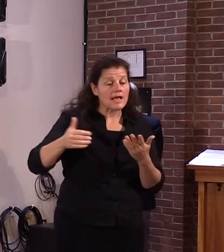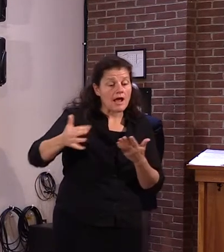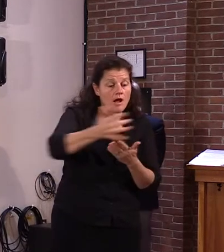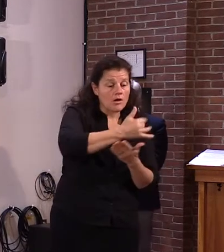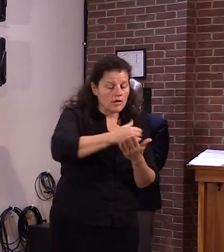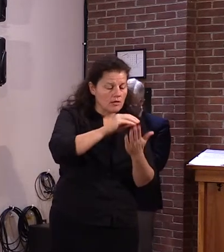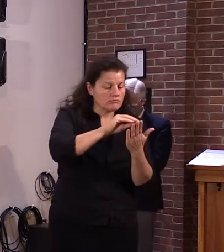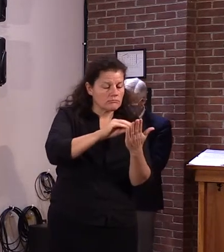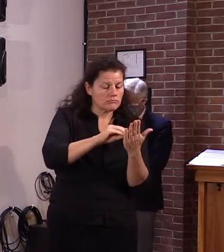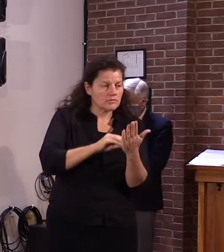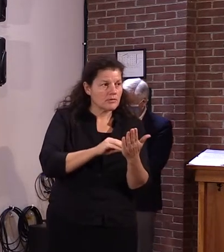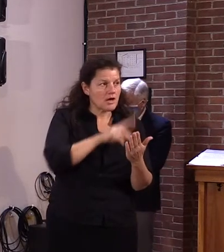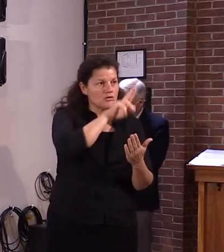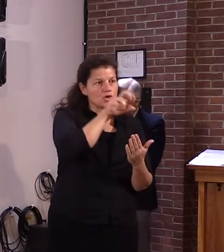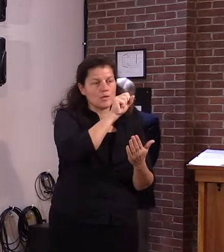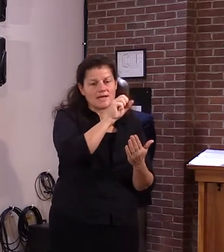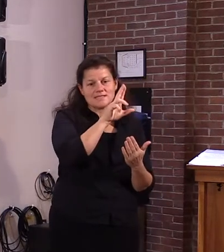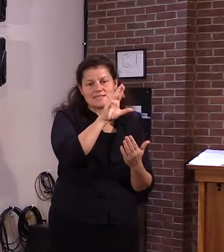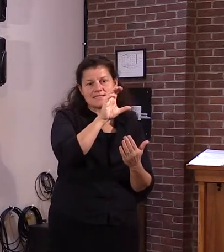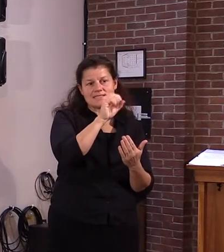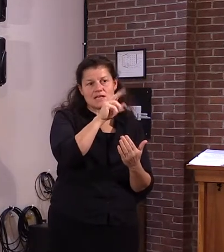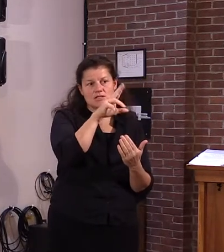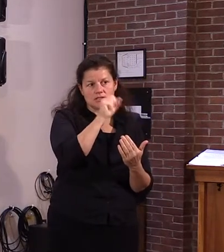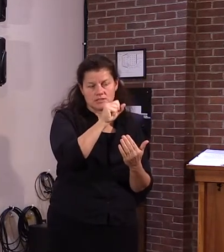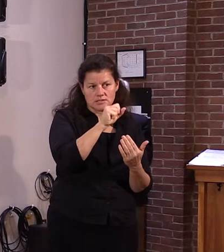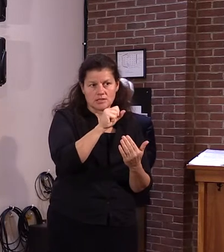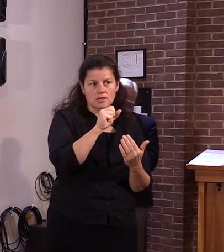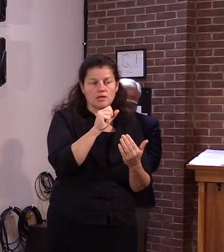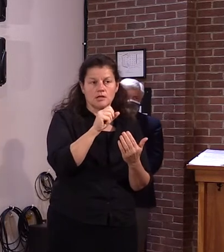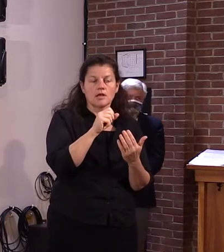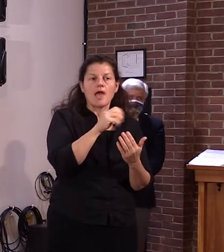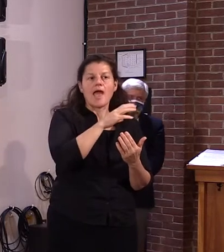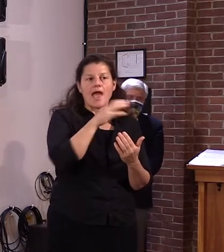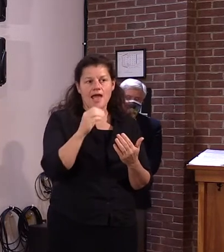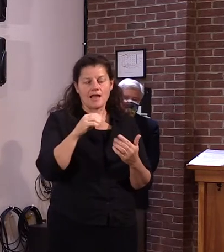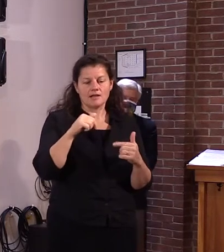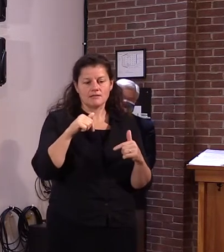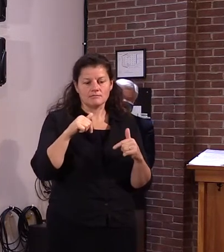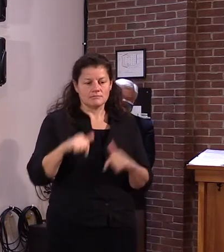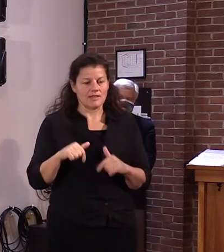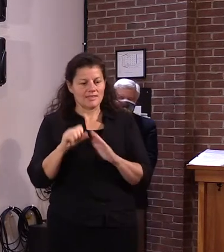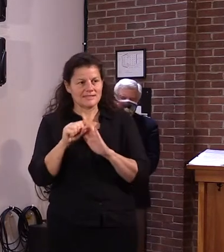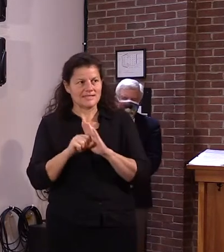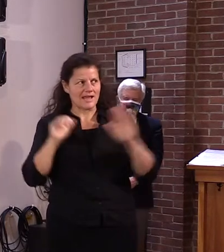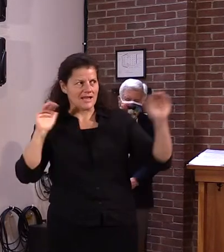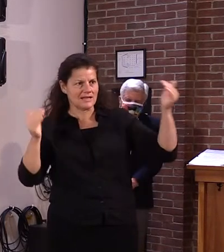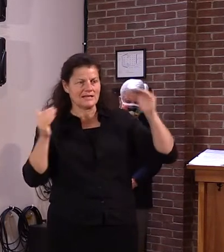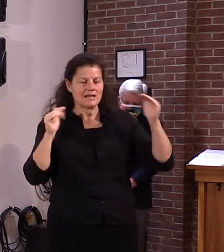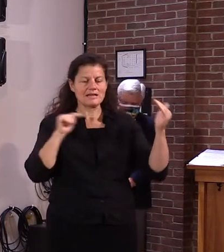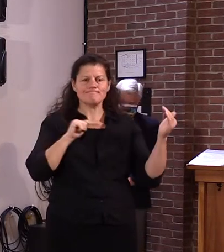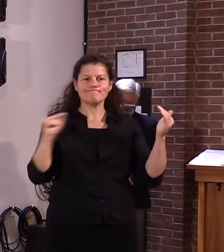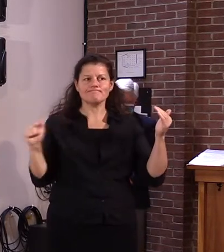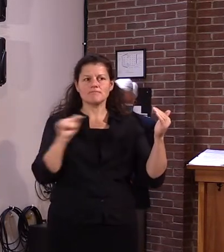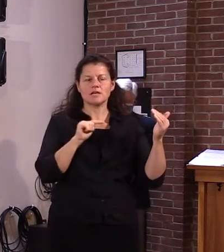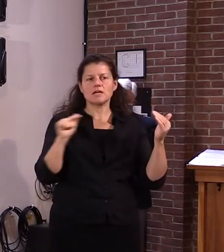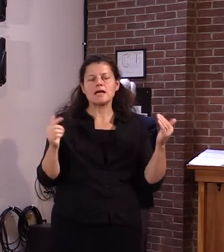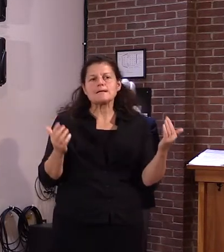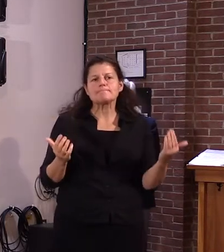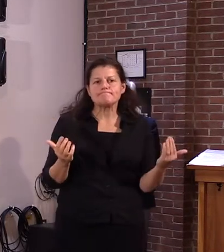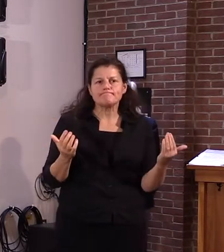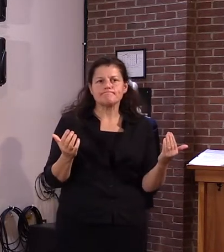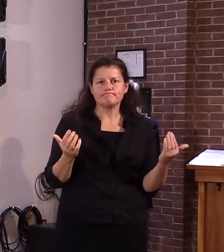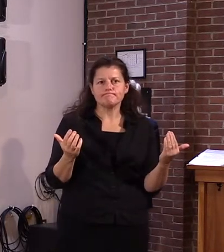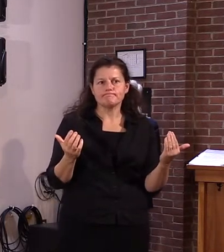U.S. Census Bureau and the U.S. Bureau of Labor Statistics, and then reported by the state, is a number that I don't believe,